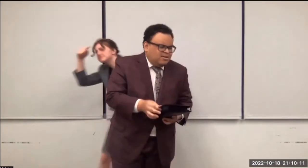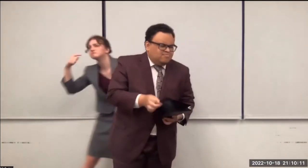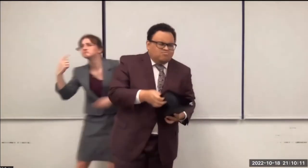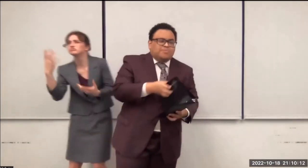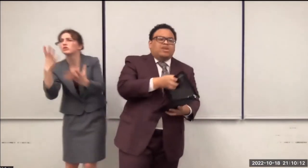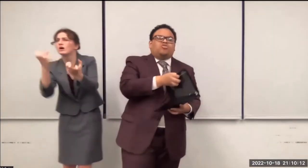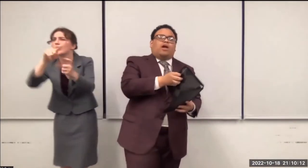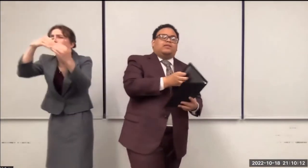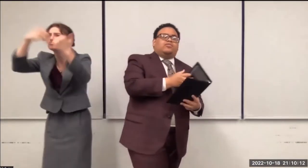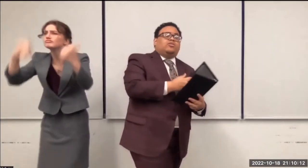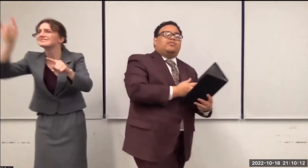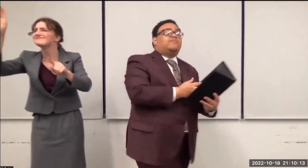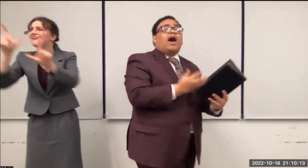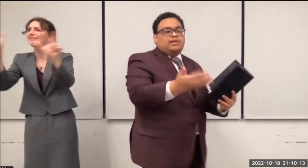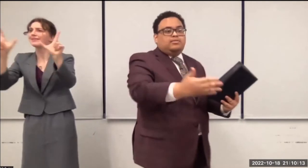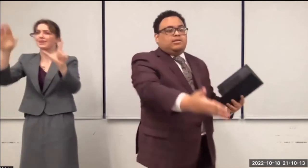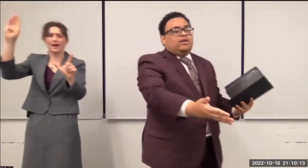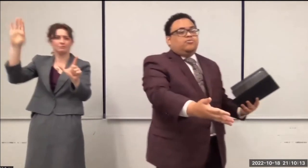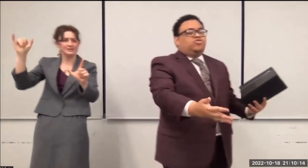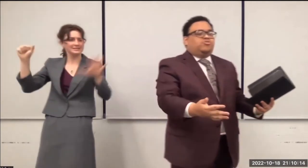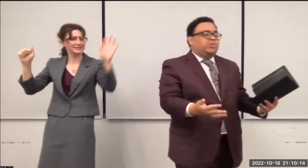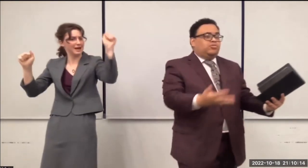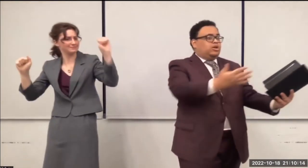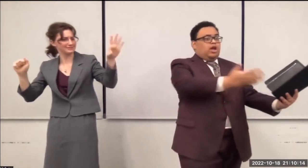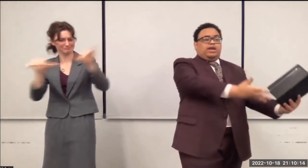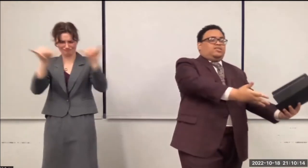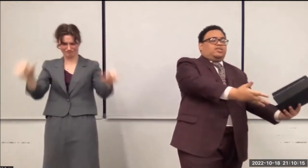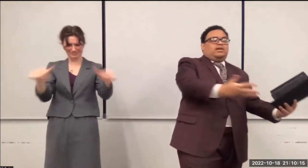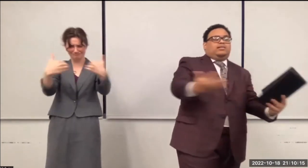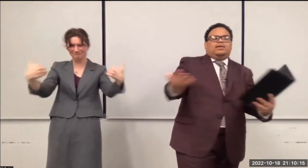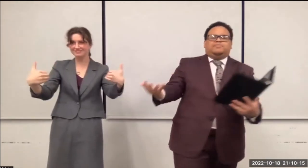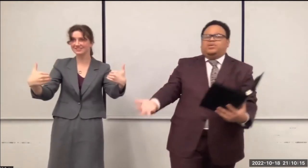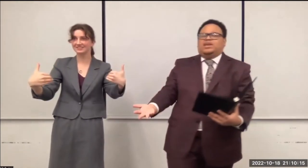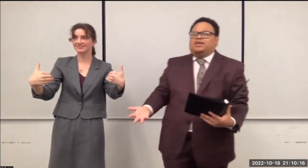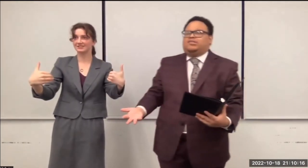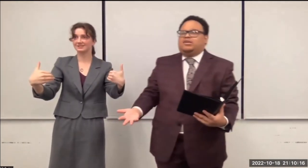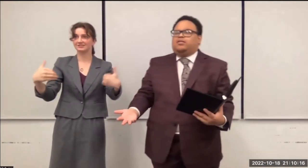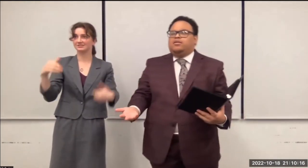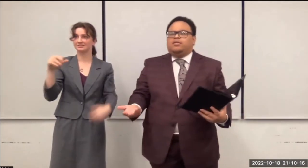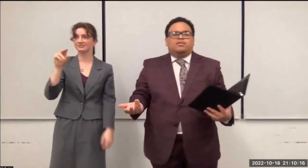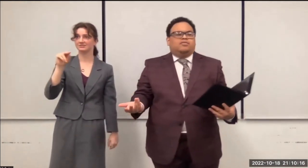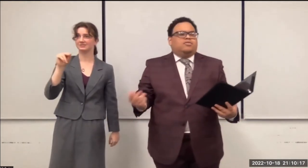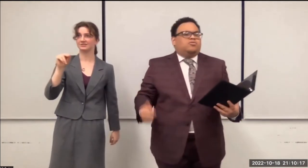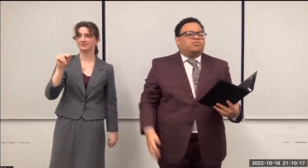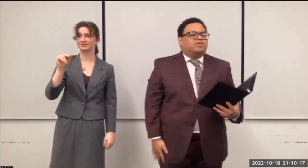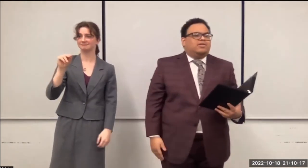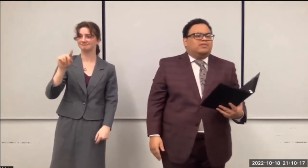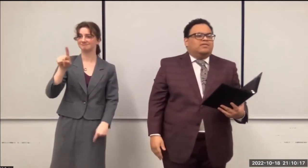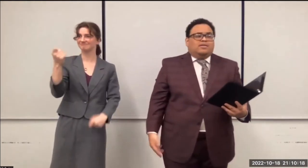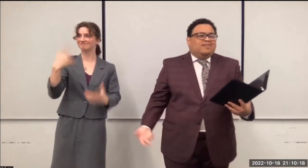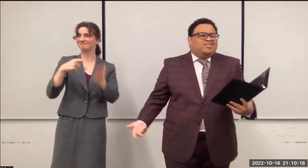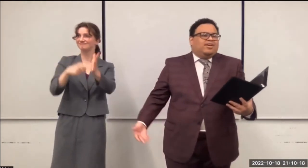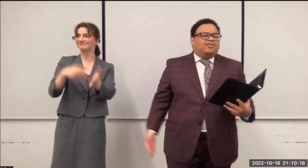Am I trying to divide the language between ASL and BASL? No. I just carried the